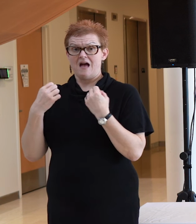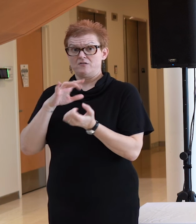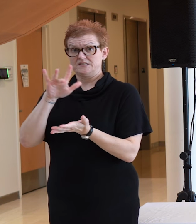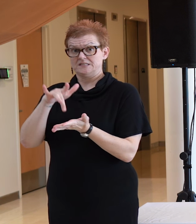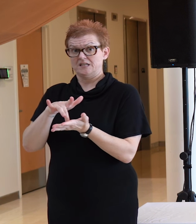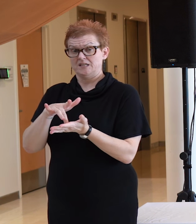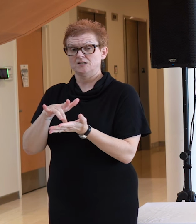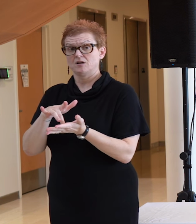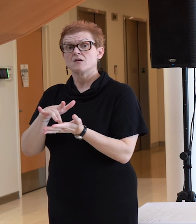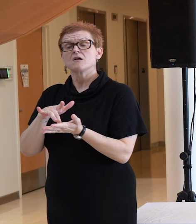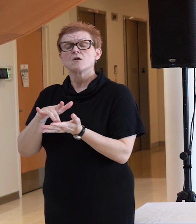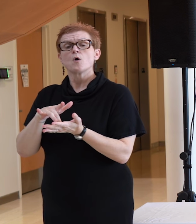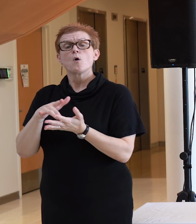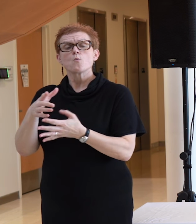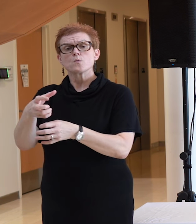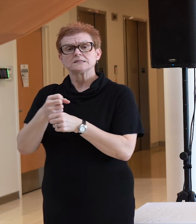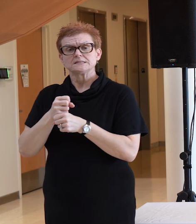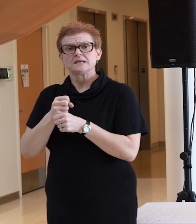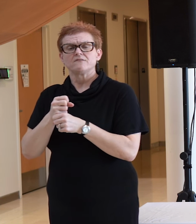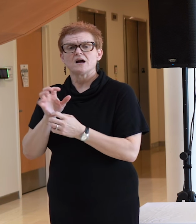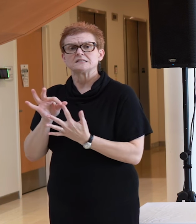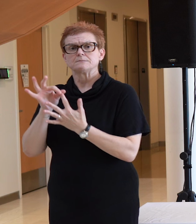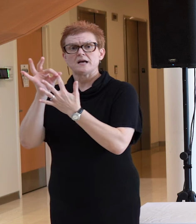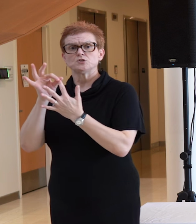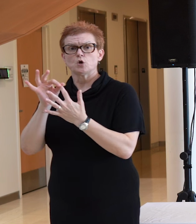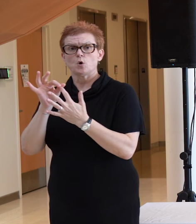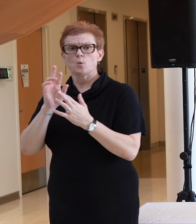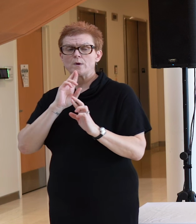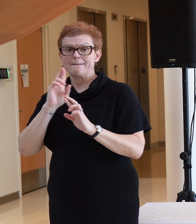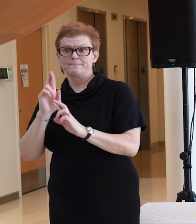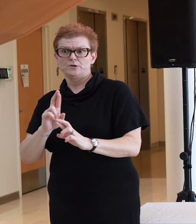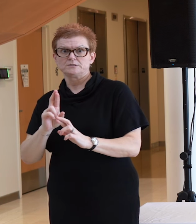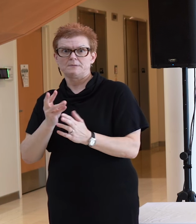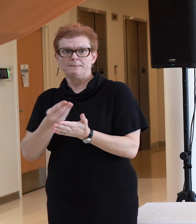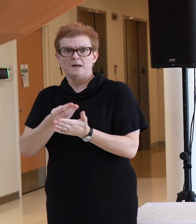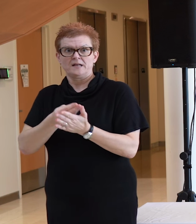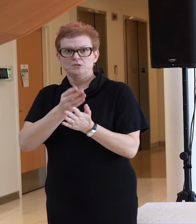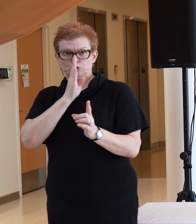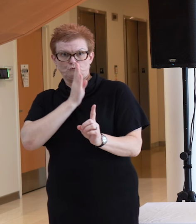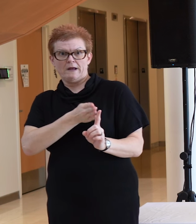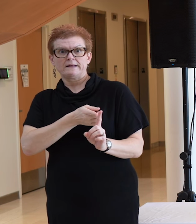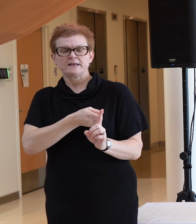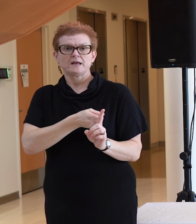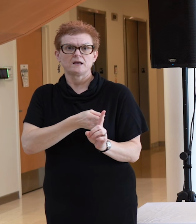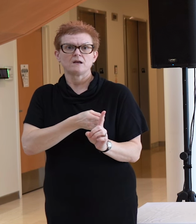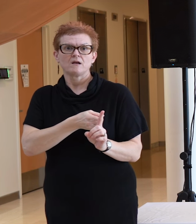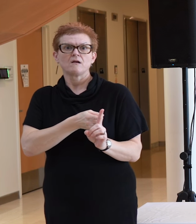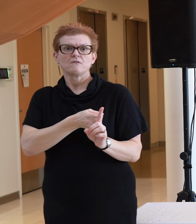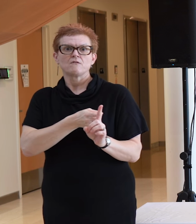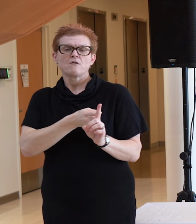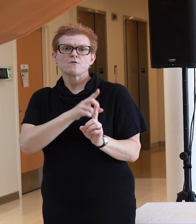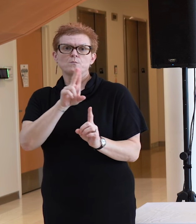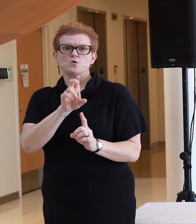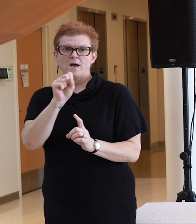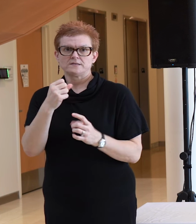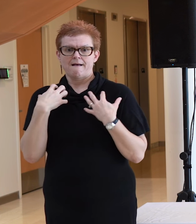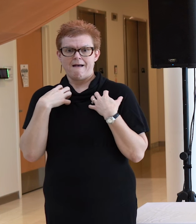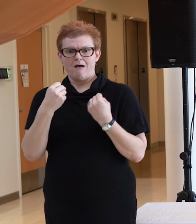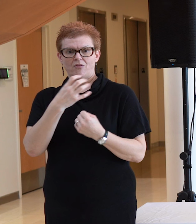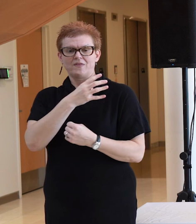as FQHCs, receive a special reimbursement directly from the U.S. Department of Health and Senior Services.